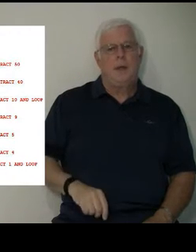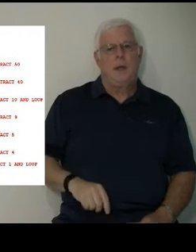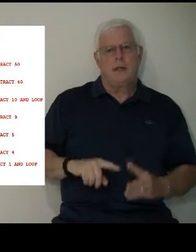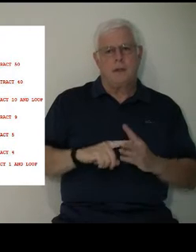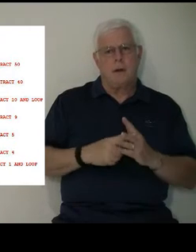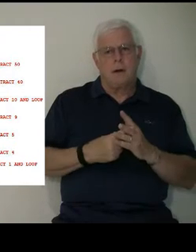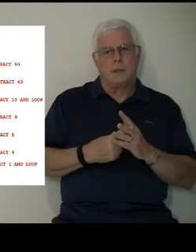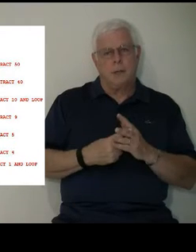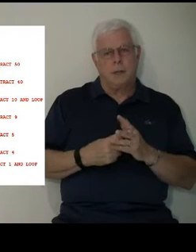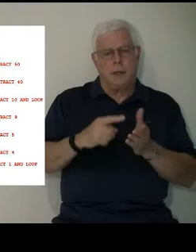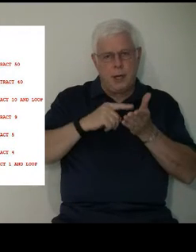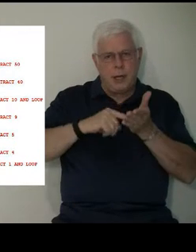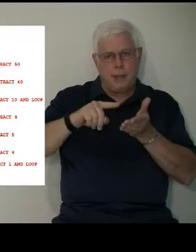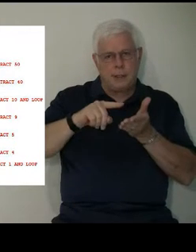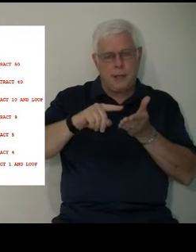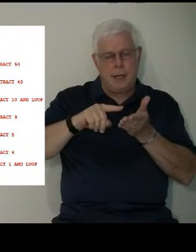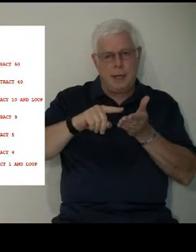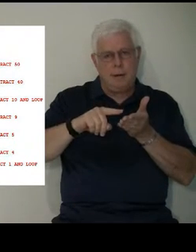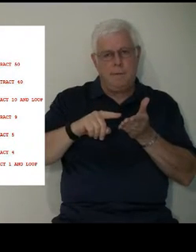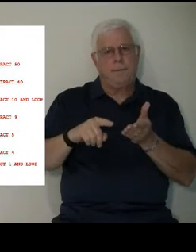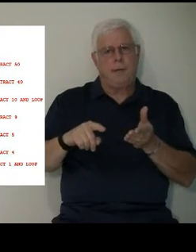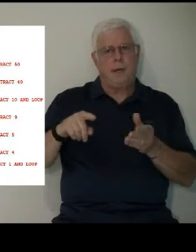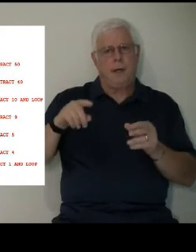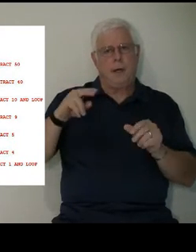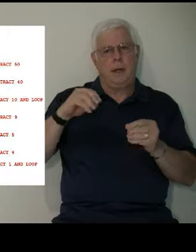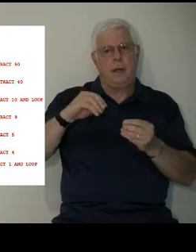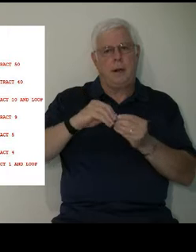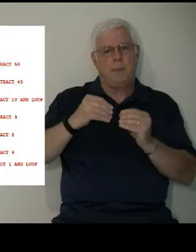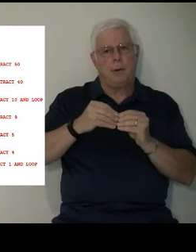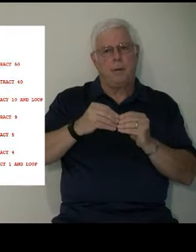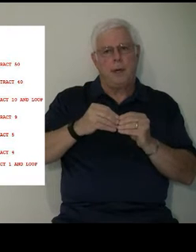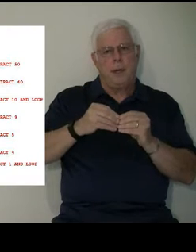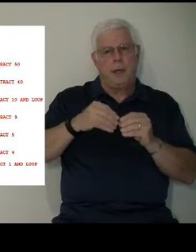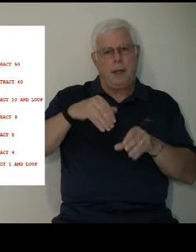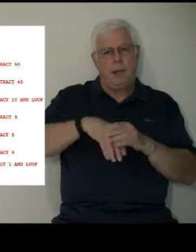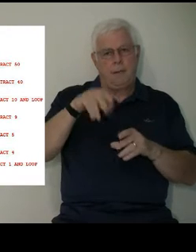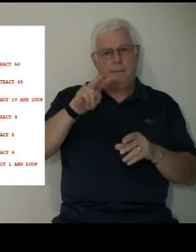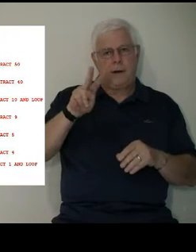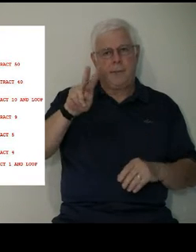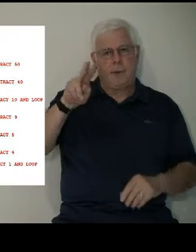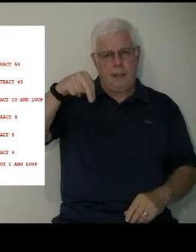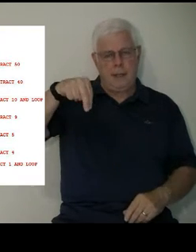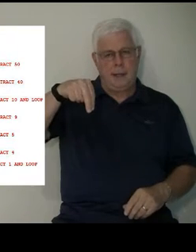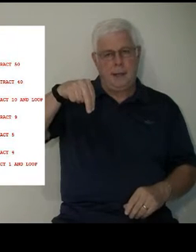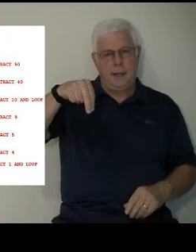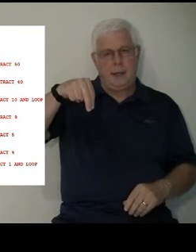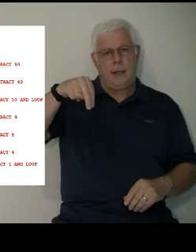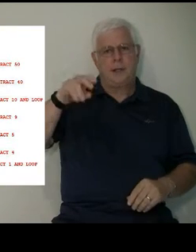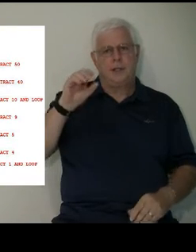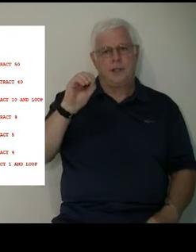It starts with checking to see if the number in a variable n is a